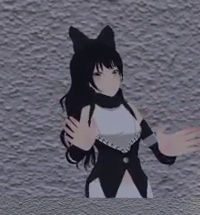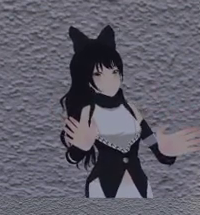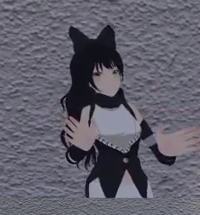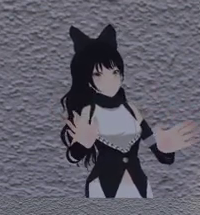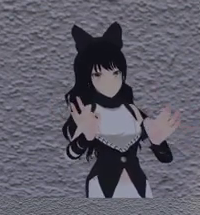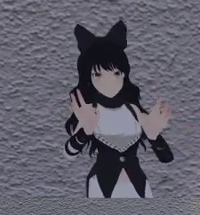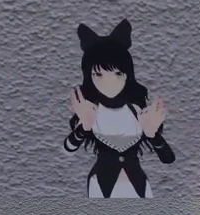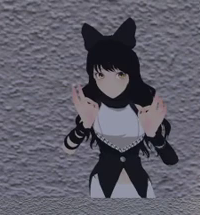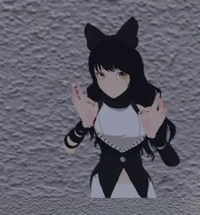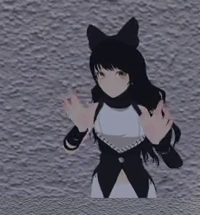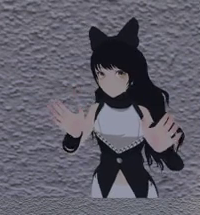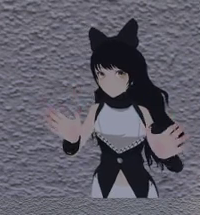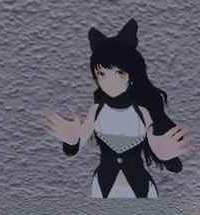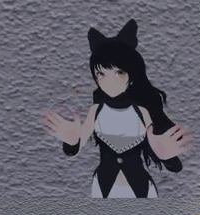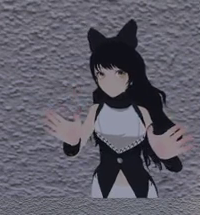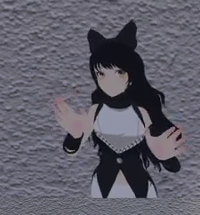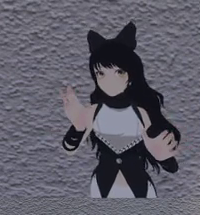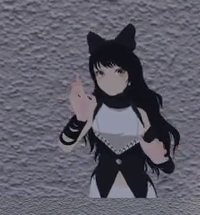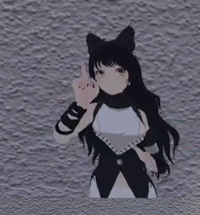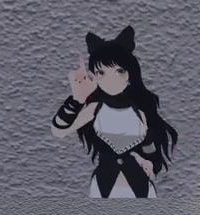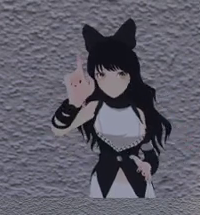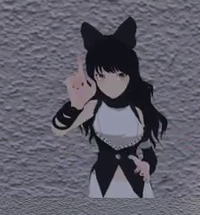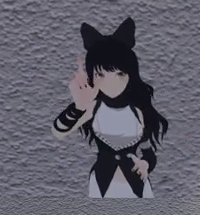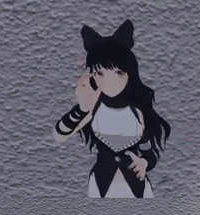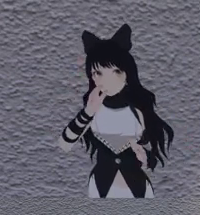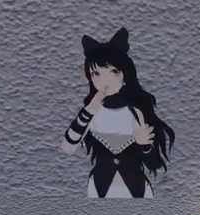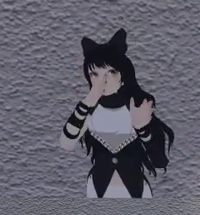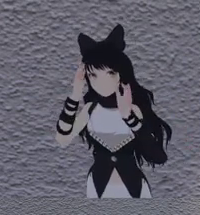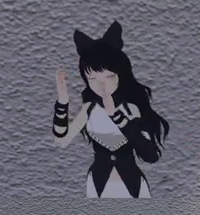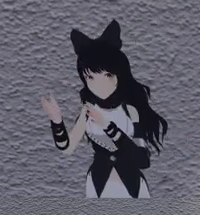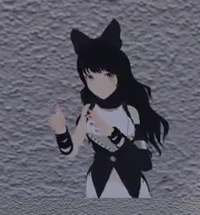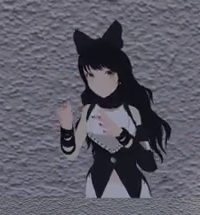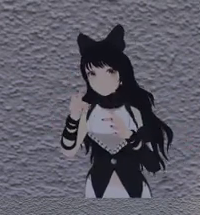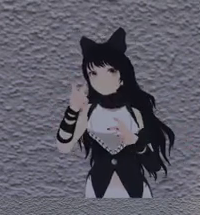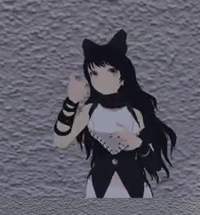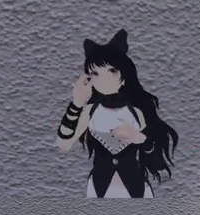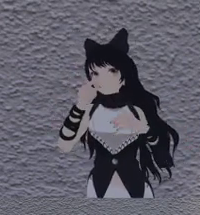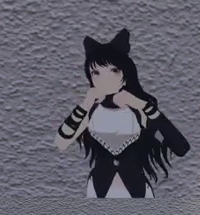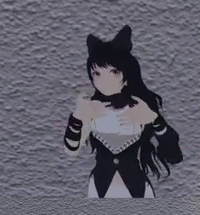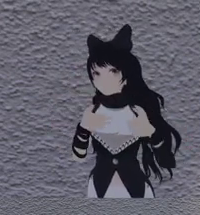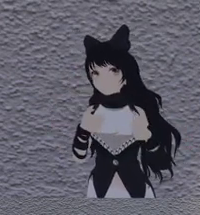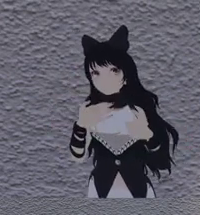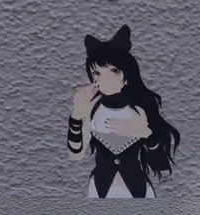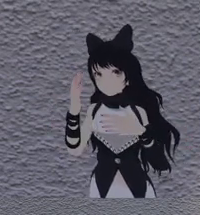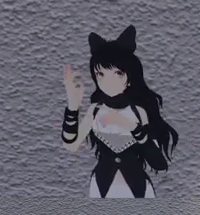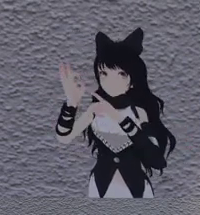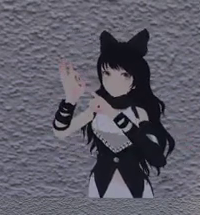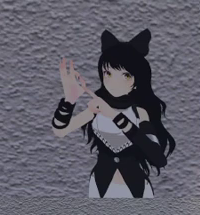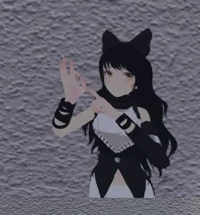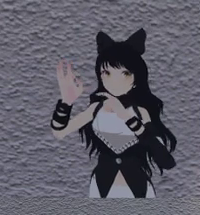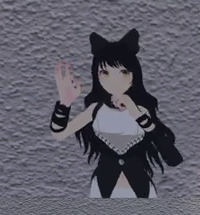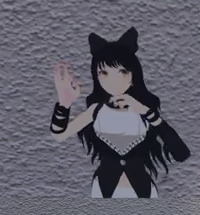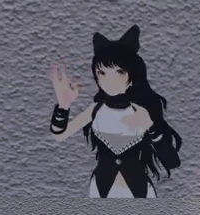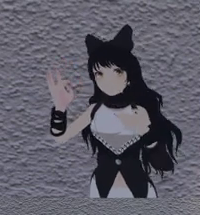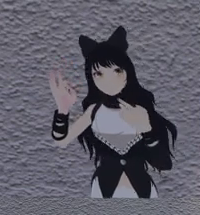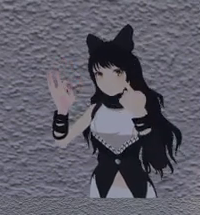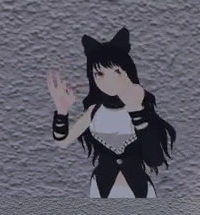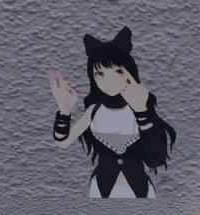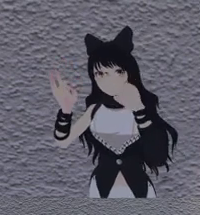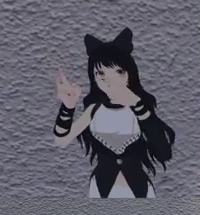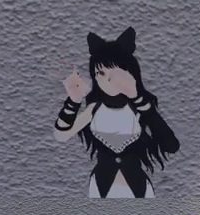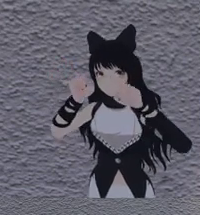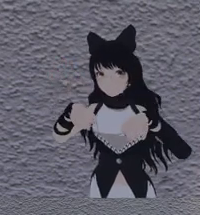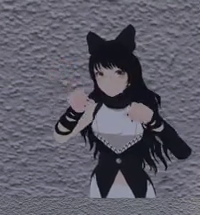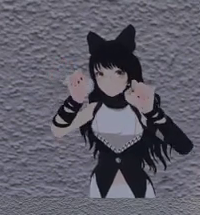it. Hate. Hate. Okay, so he's gonna say next, if you don't have